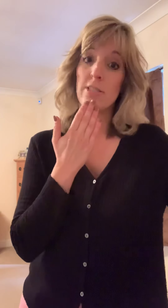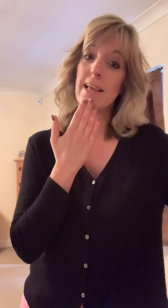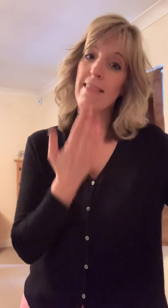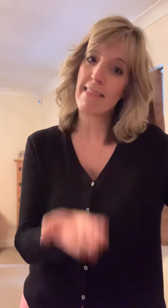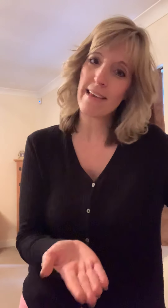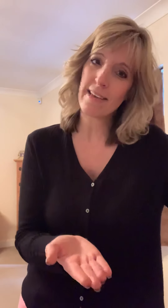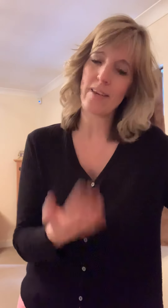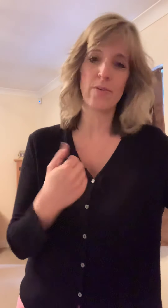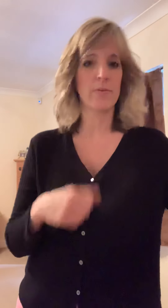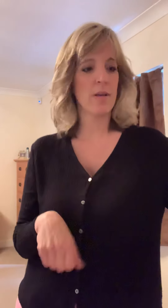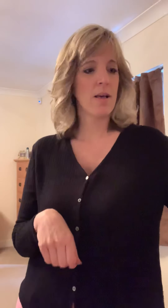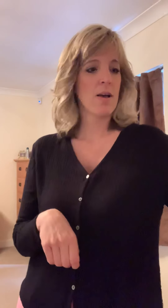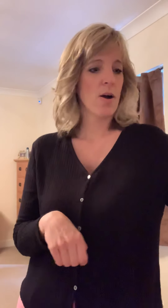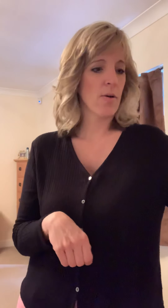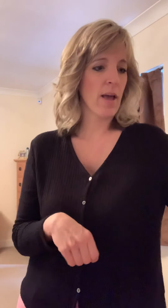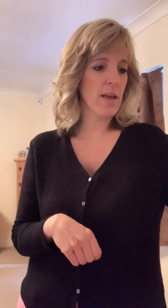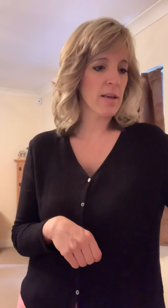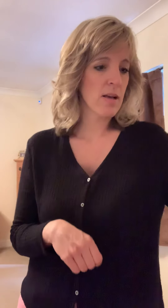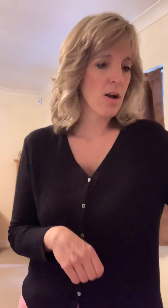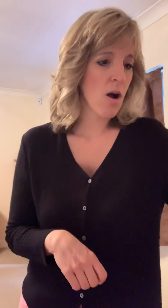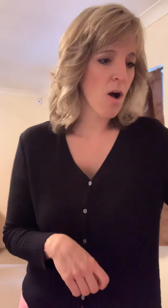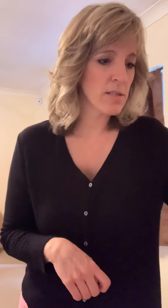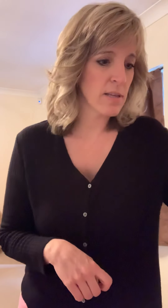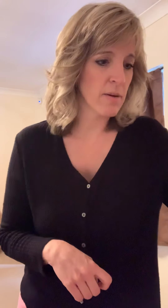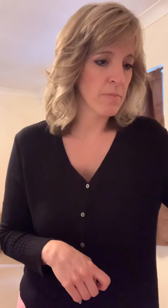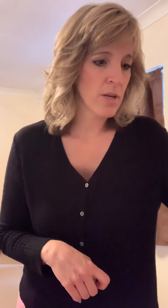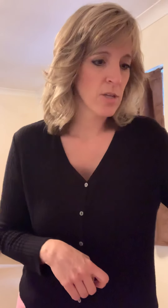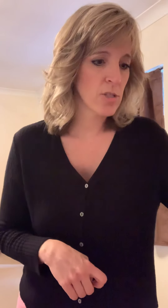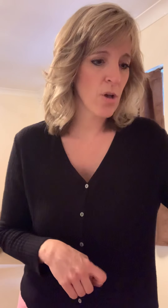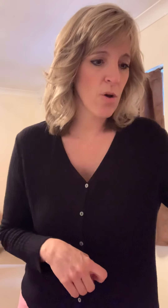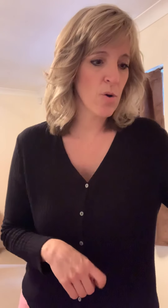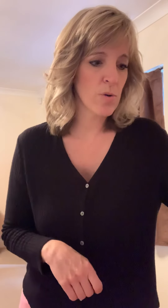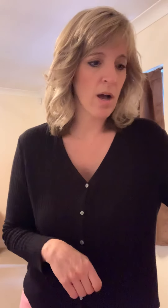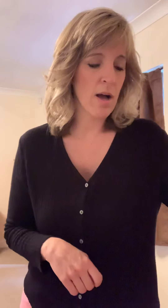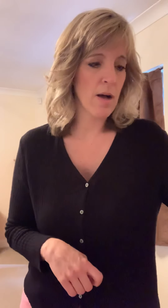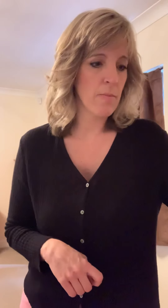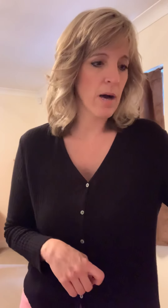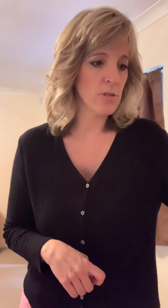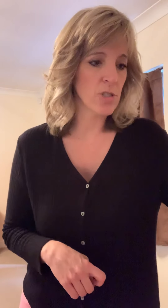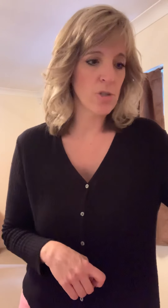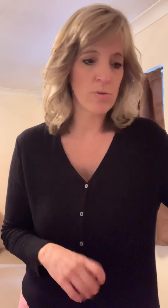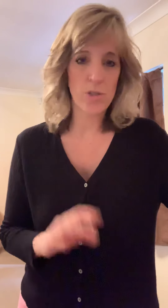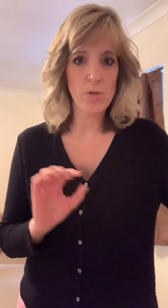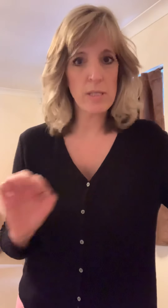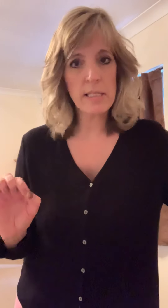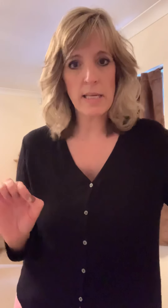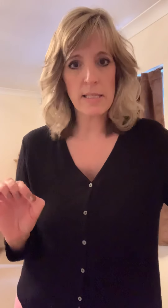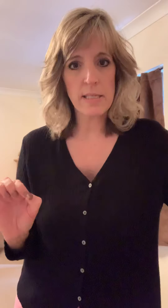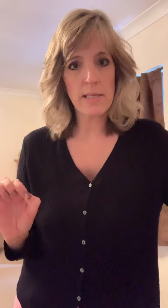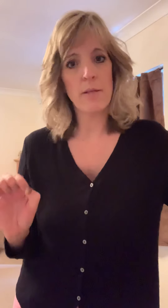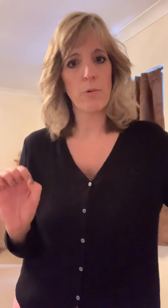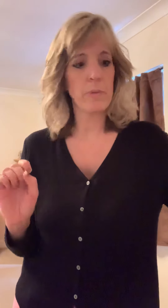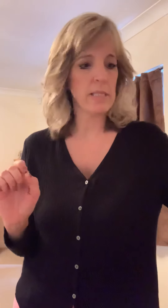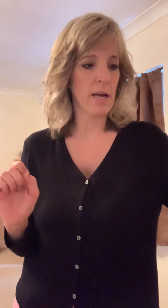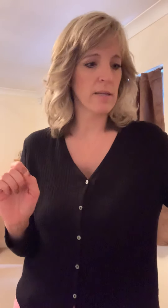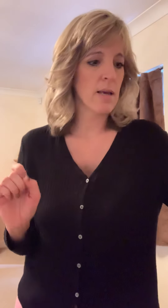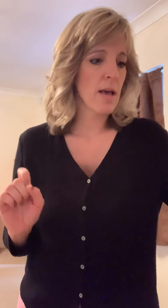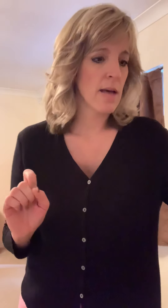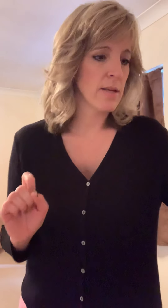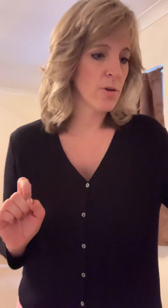say thank you. Okay, awesome. So I'll just do 2 of the sentences and then we'll be done. And then you guys